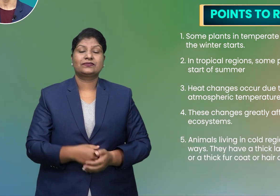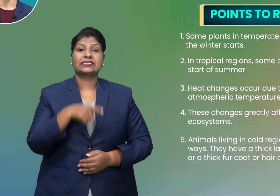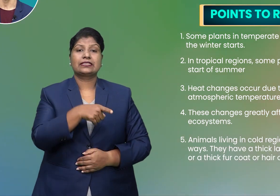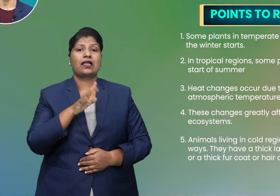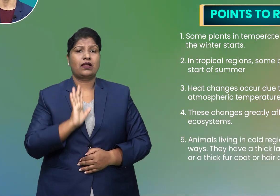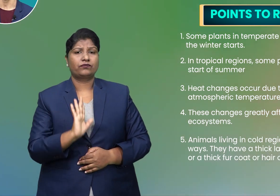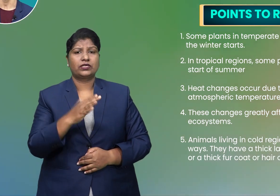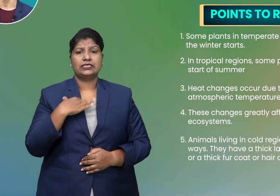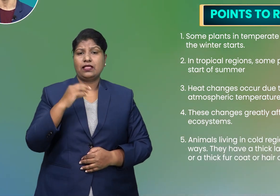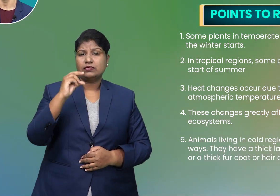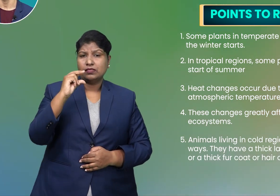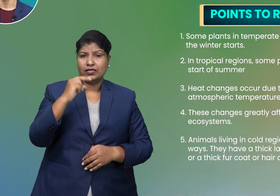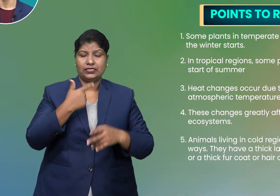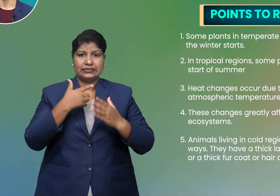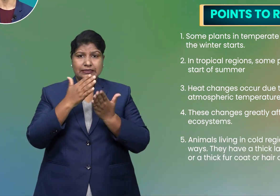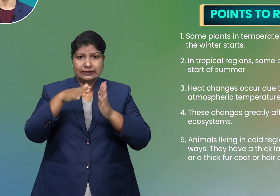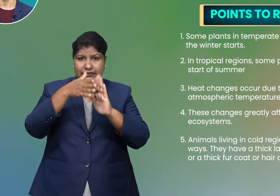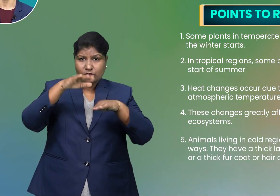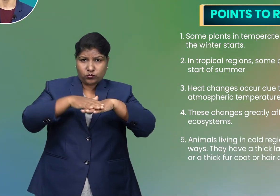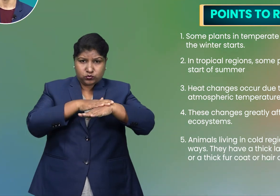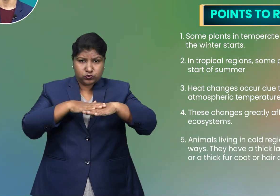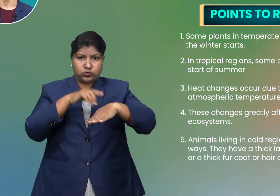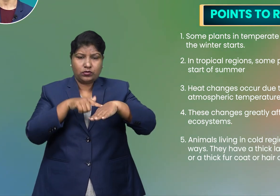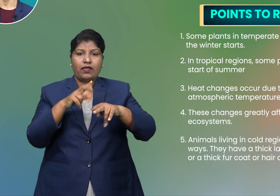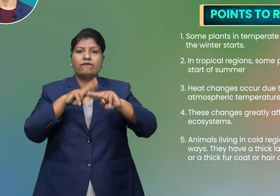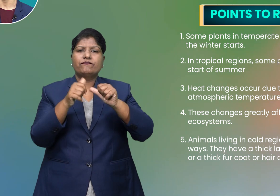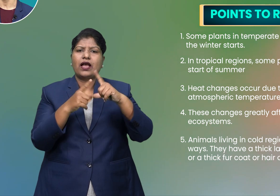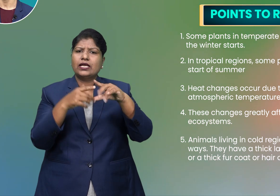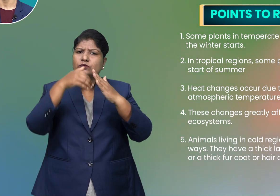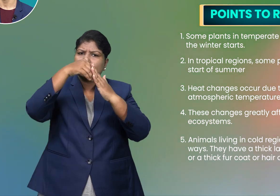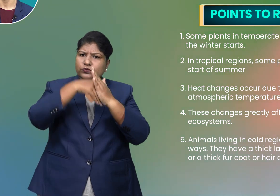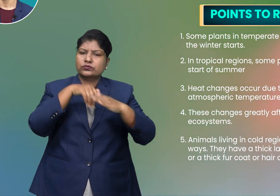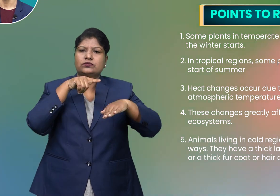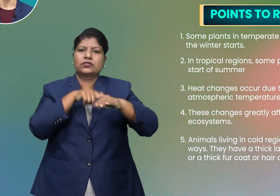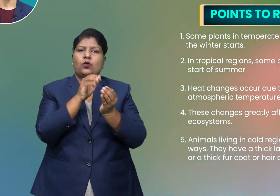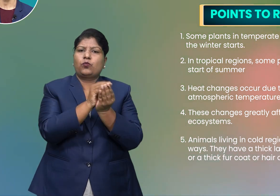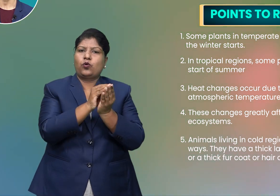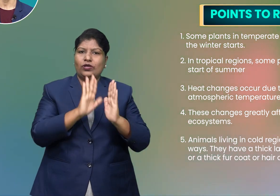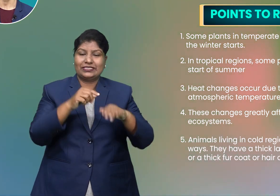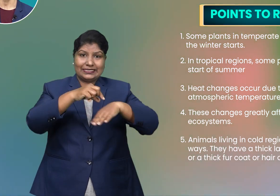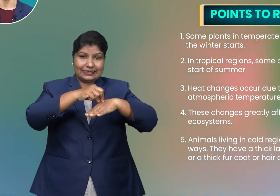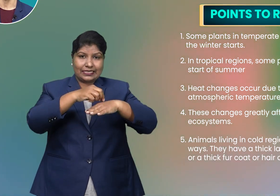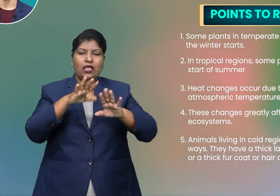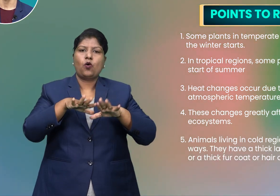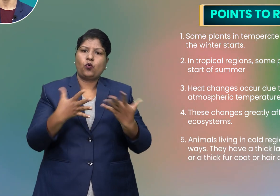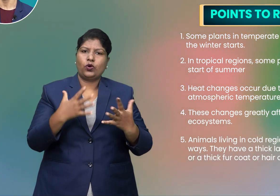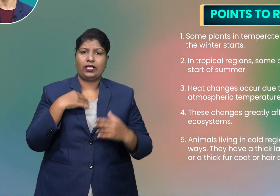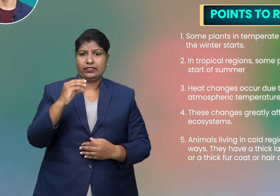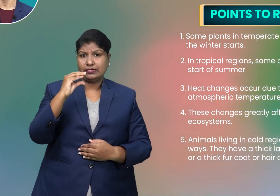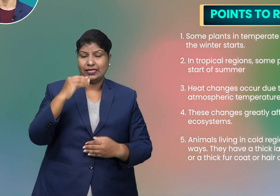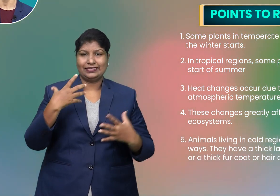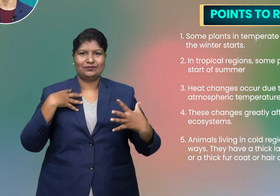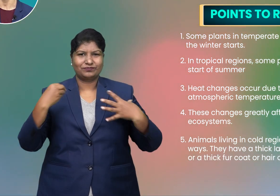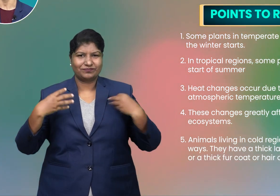They have a thick layer of fat deposited under their skin or a thick fur coat or